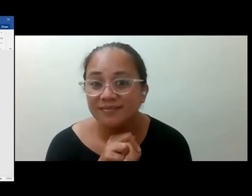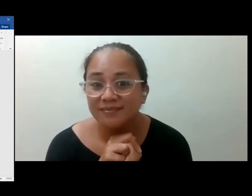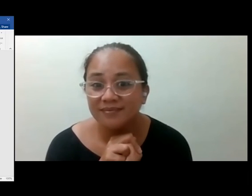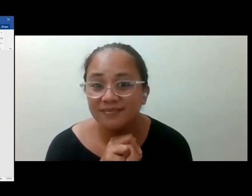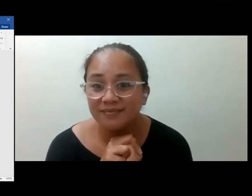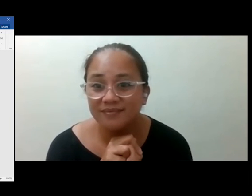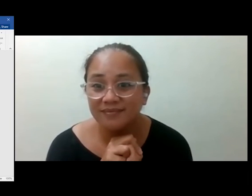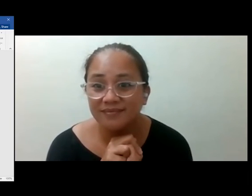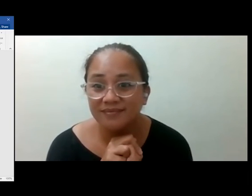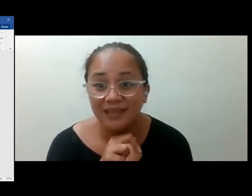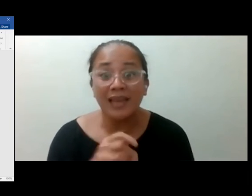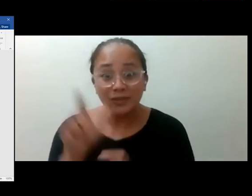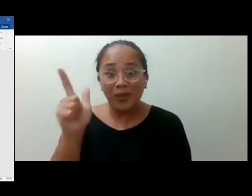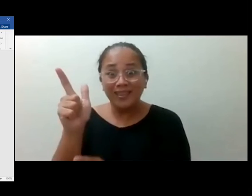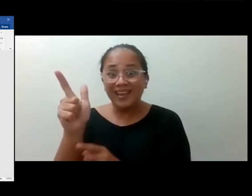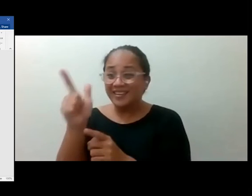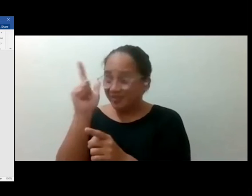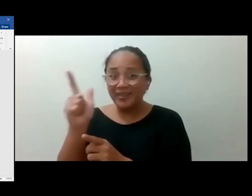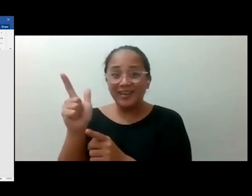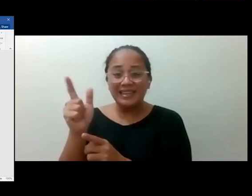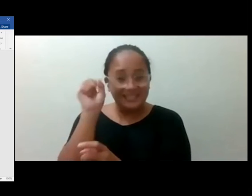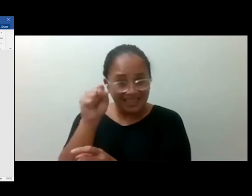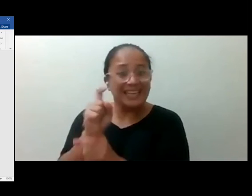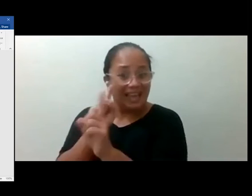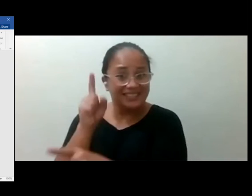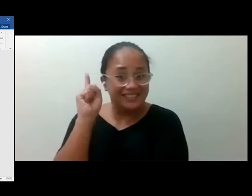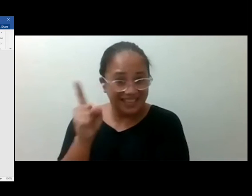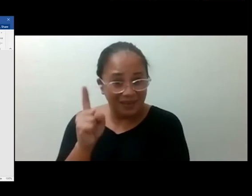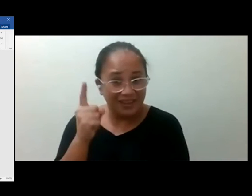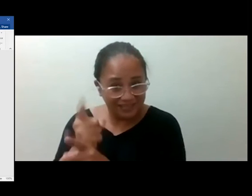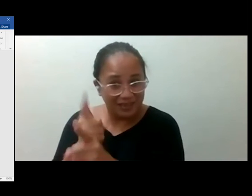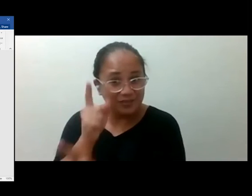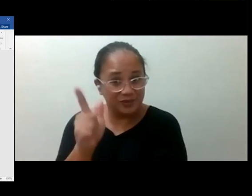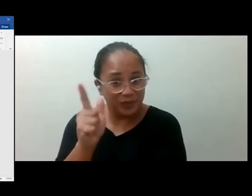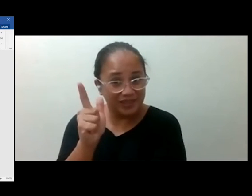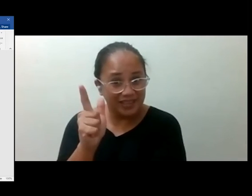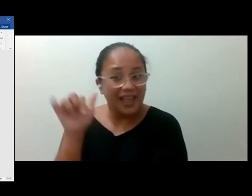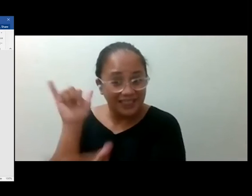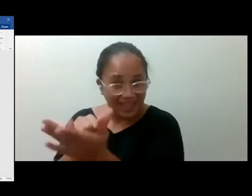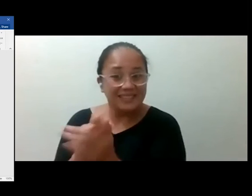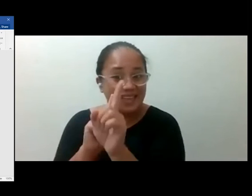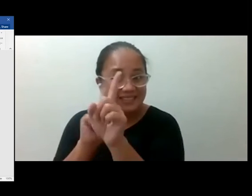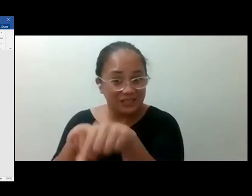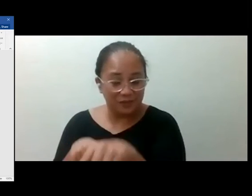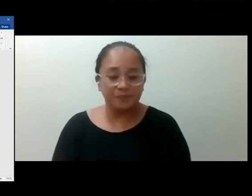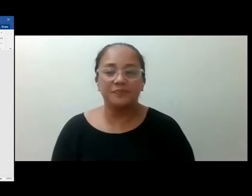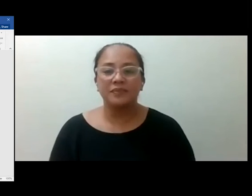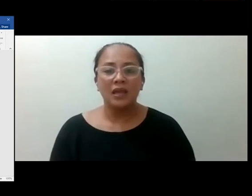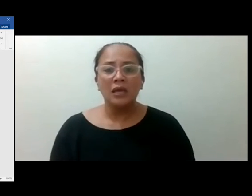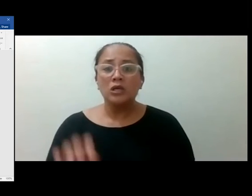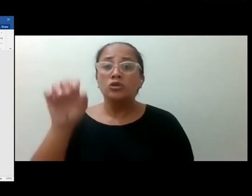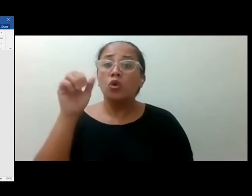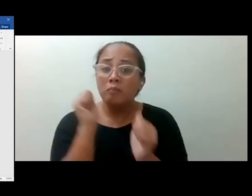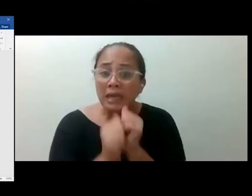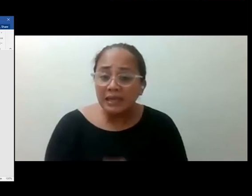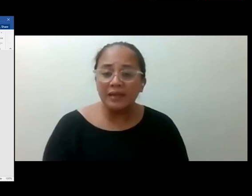$20 20. altogether. 20. Yes, 20. That's the answer. So the subject of the